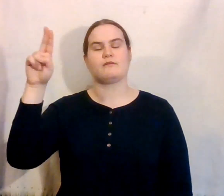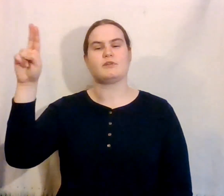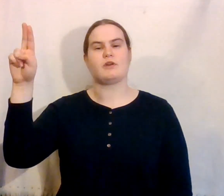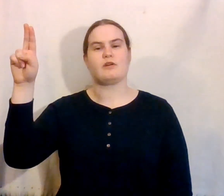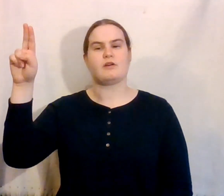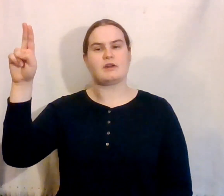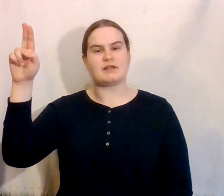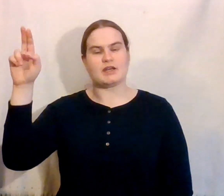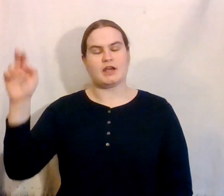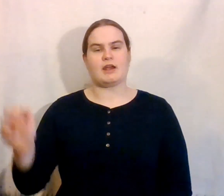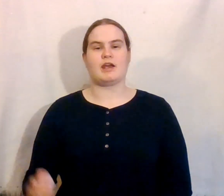your